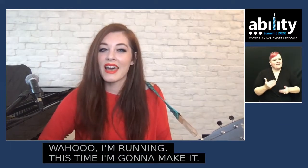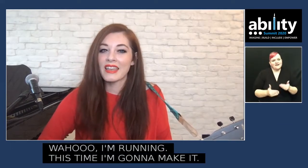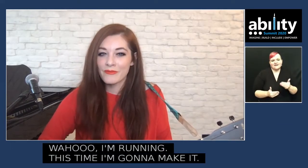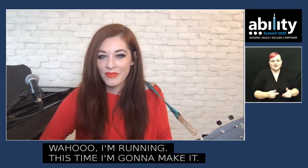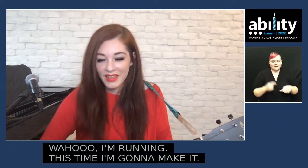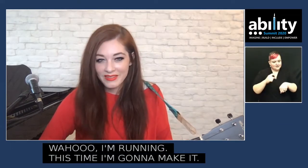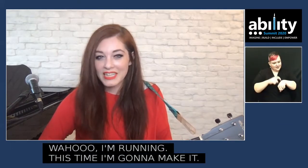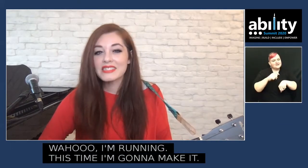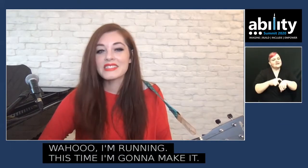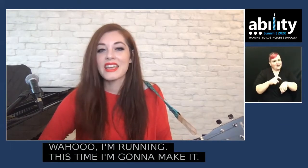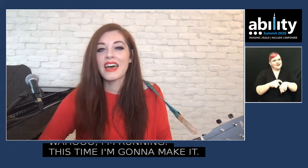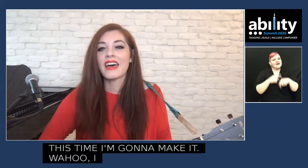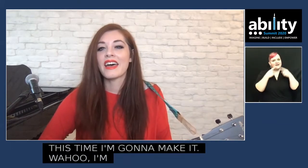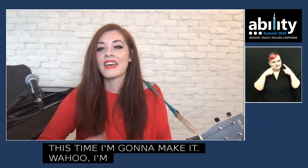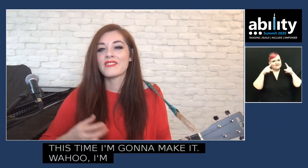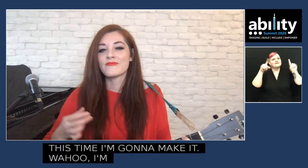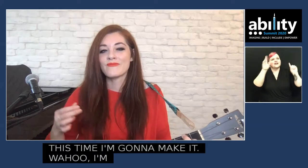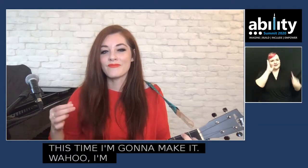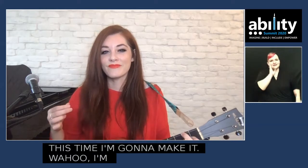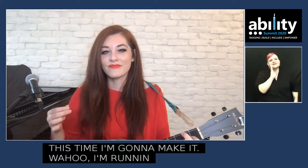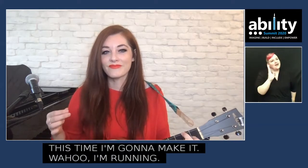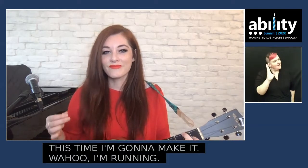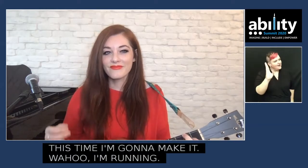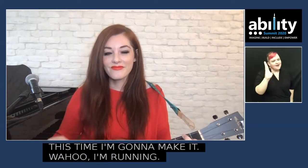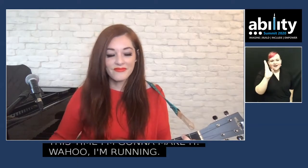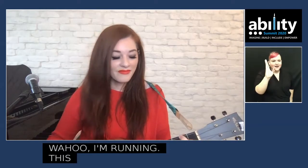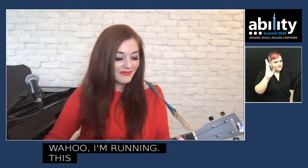This time.